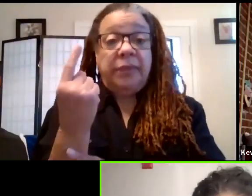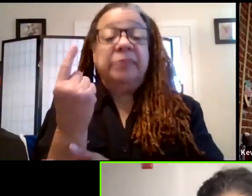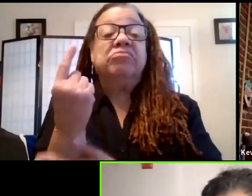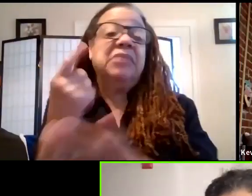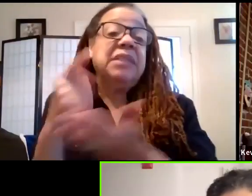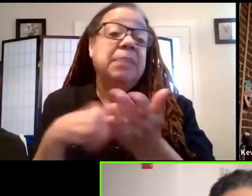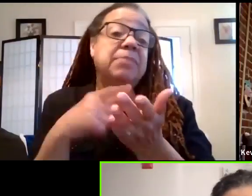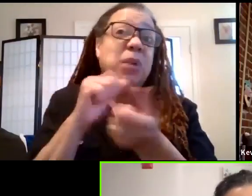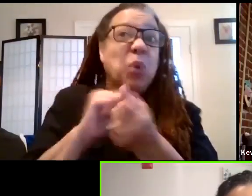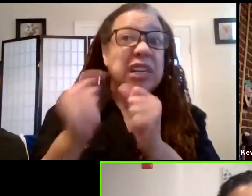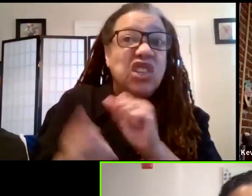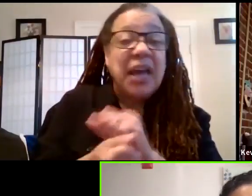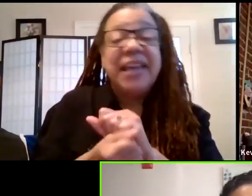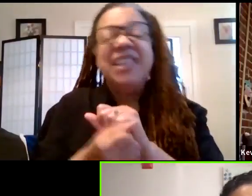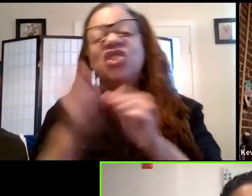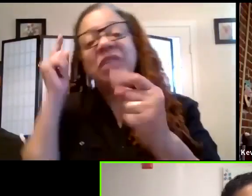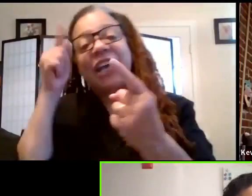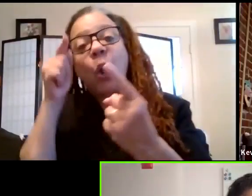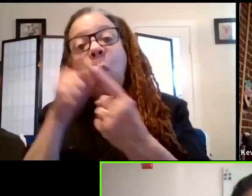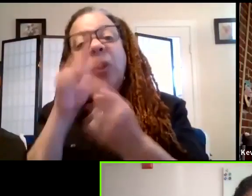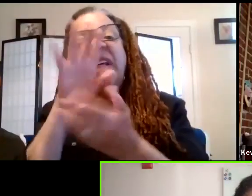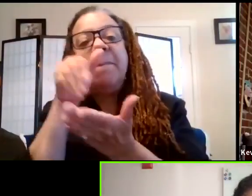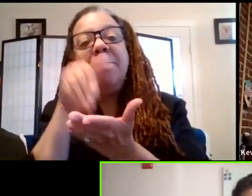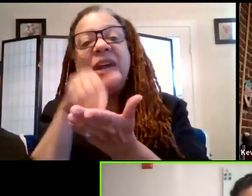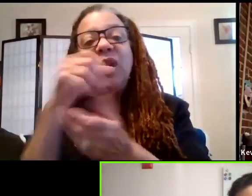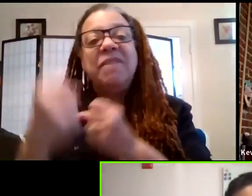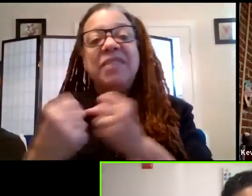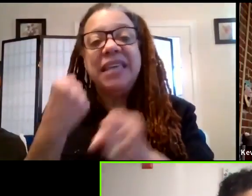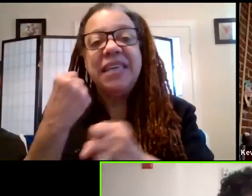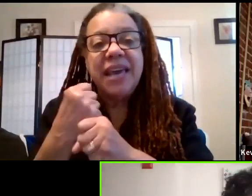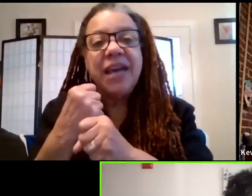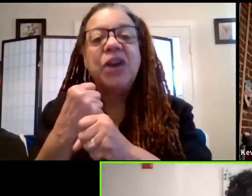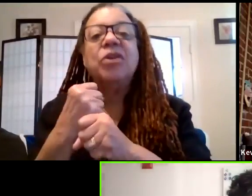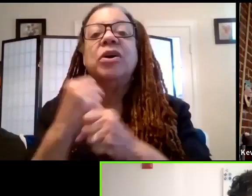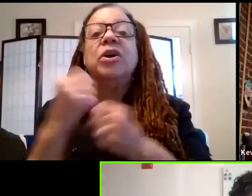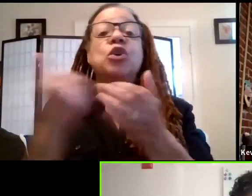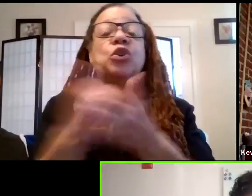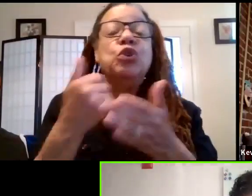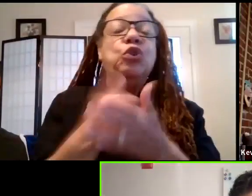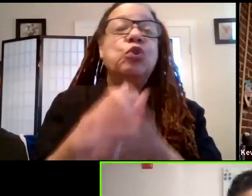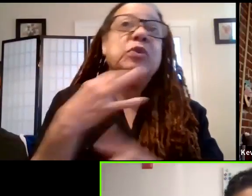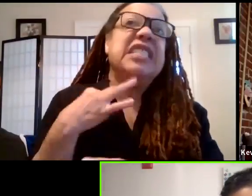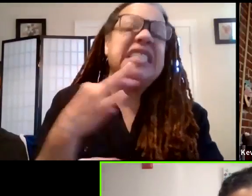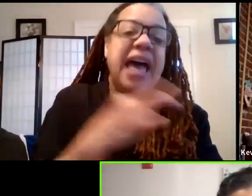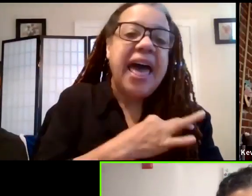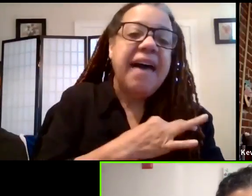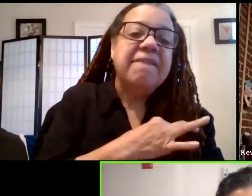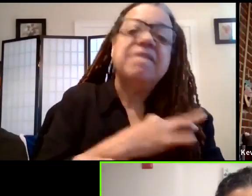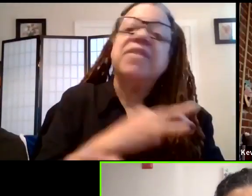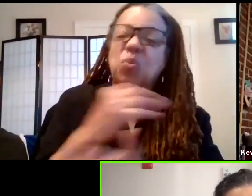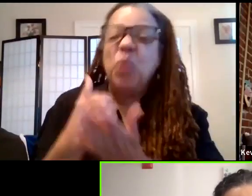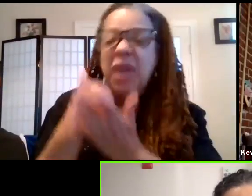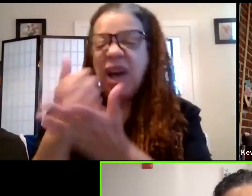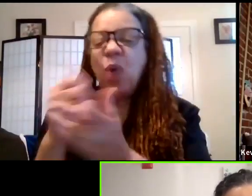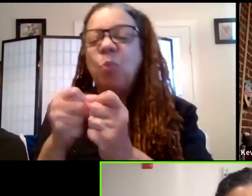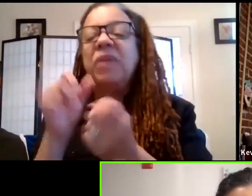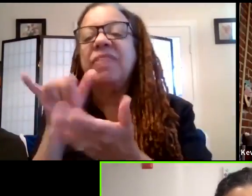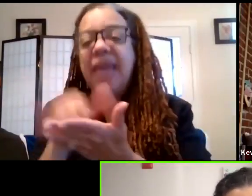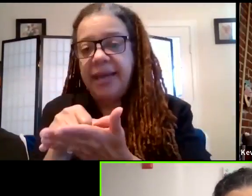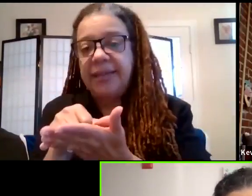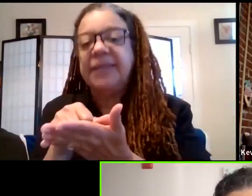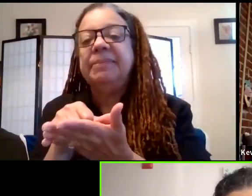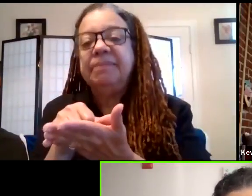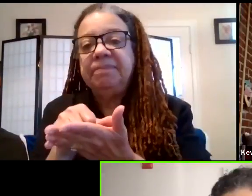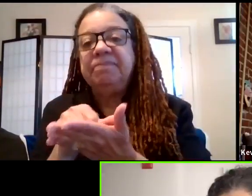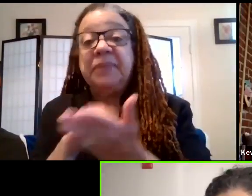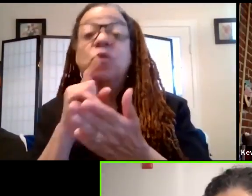change their goals. You know, when they want to look for new staff, we assist them with that. And we've been